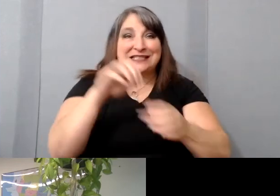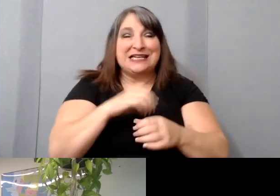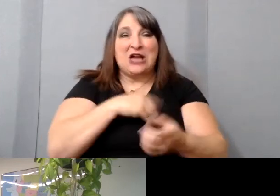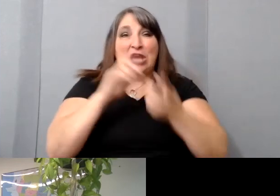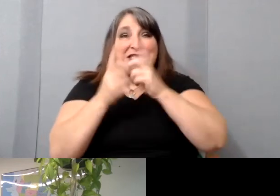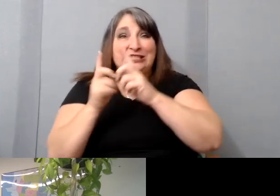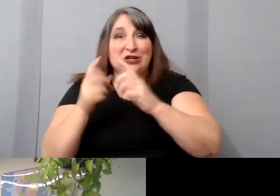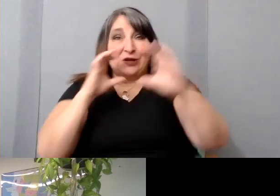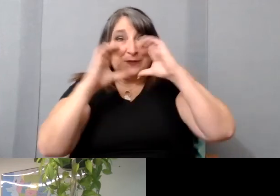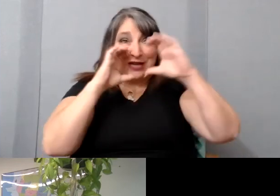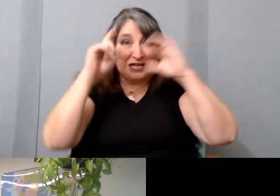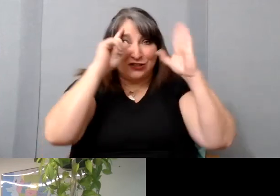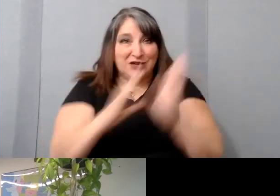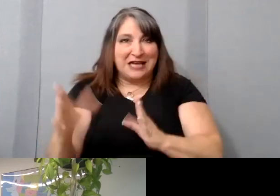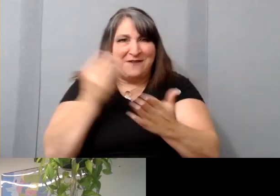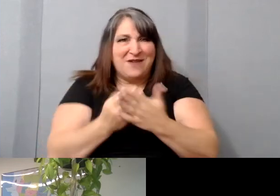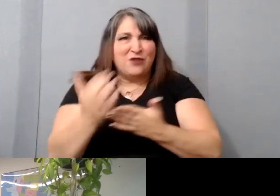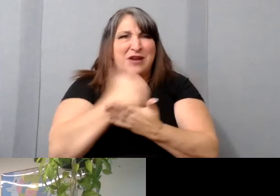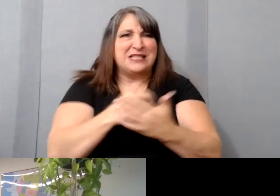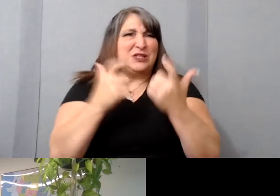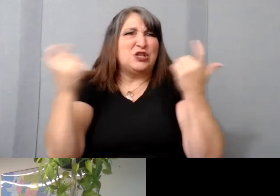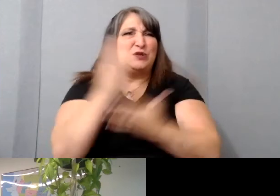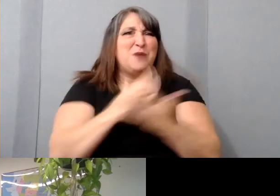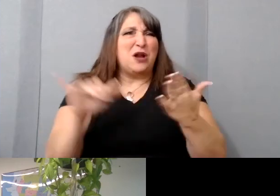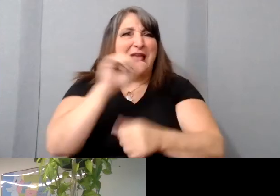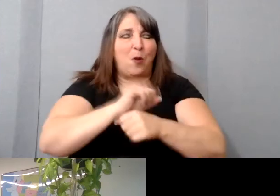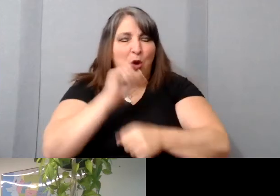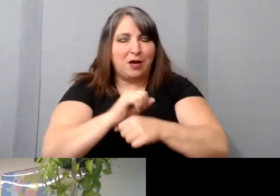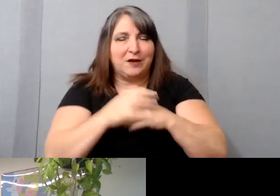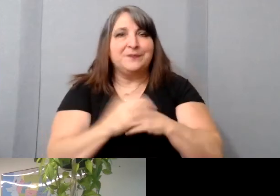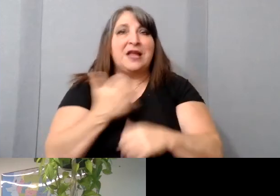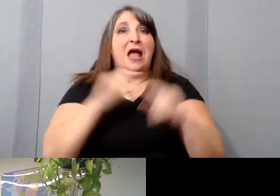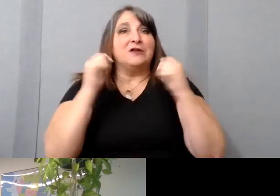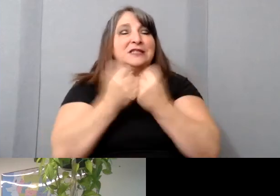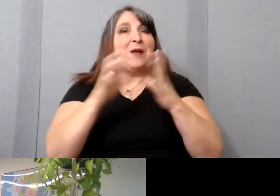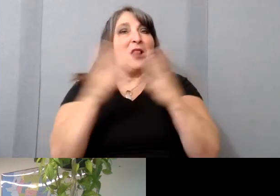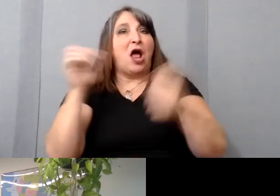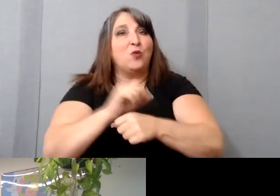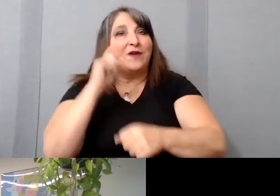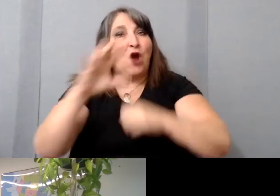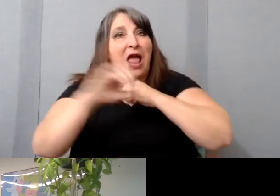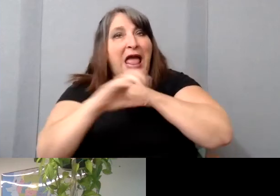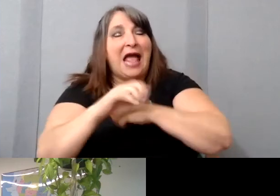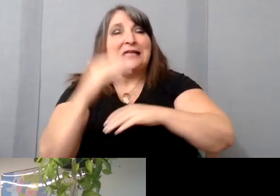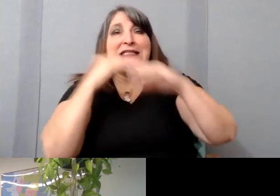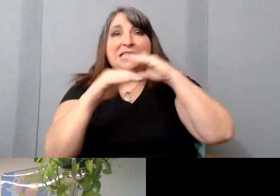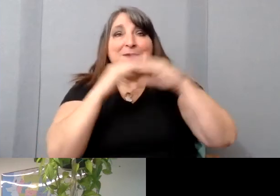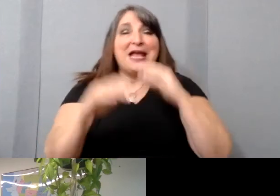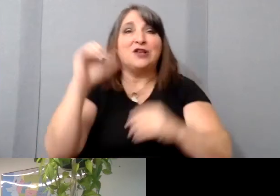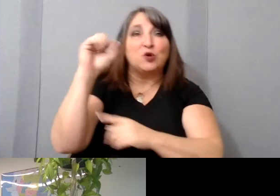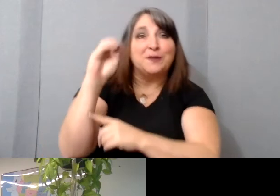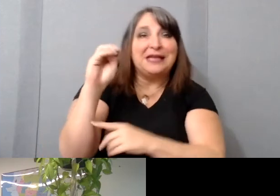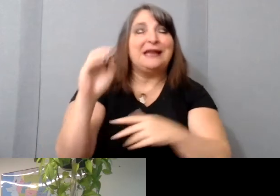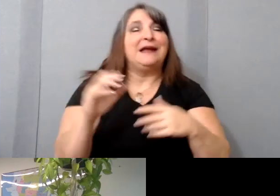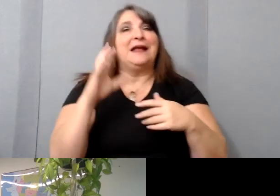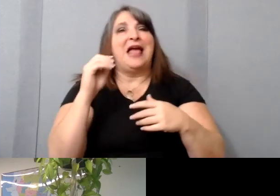strategy, and fundraising was a huge component of that work. Our team put in a lot of work into ads, emails, social media posts, and